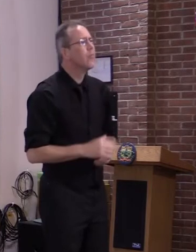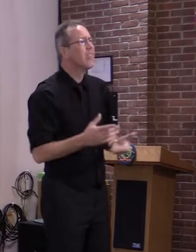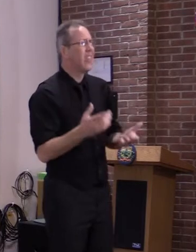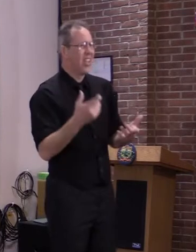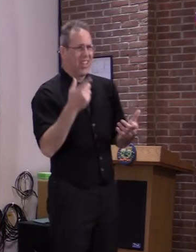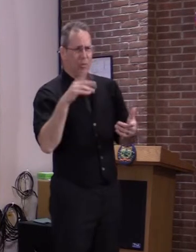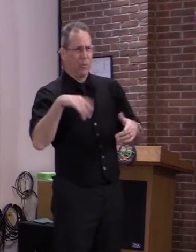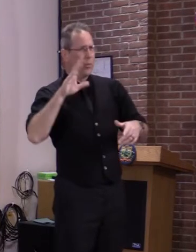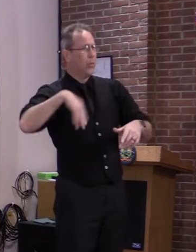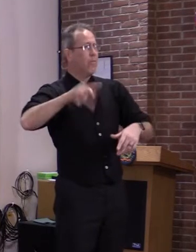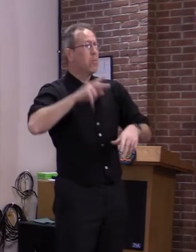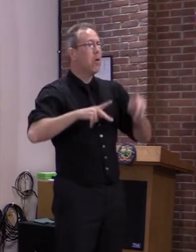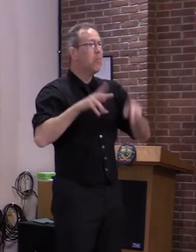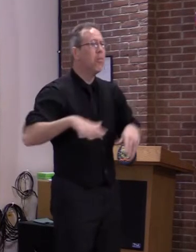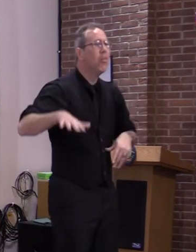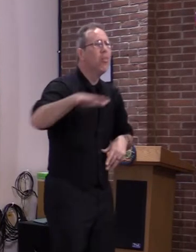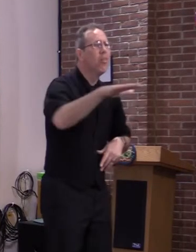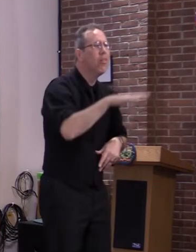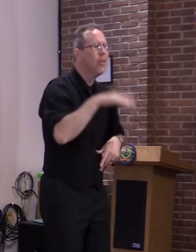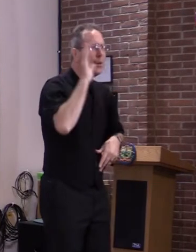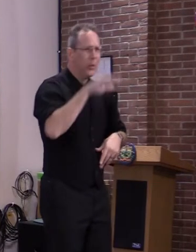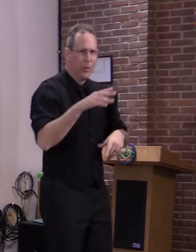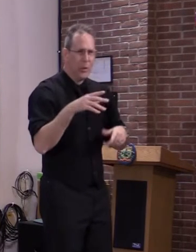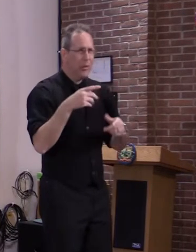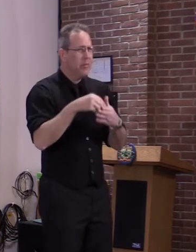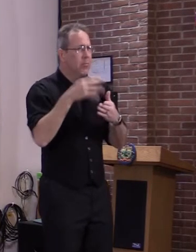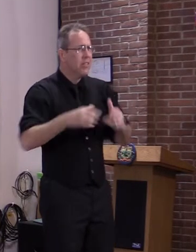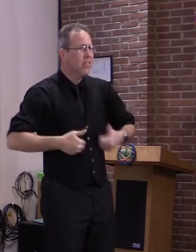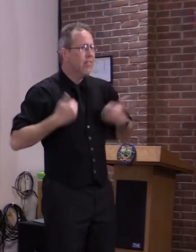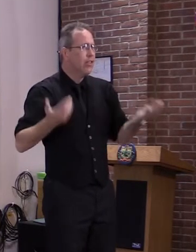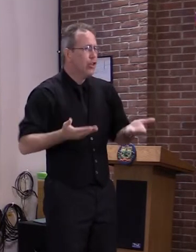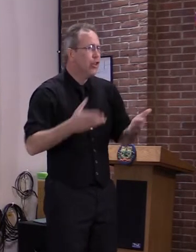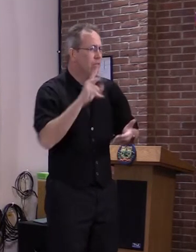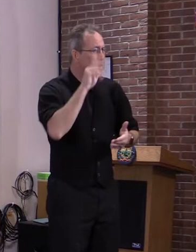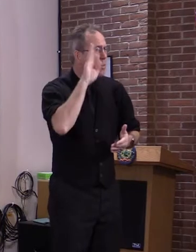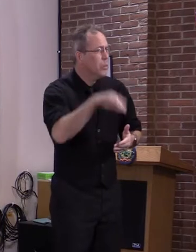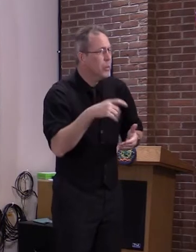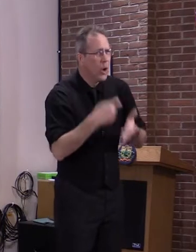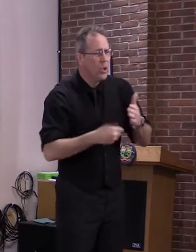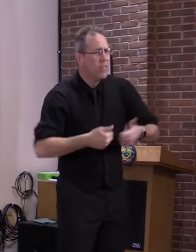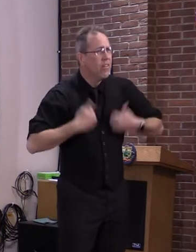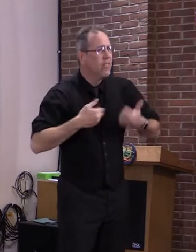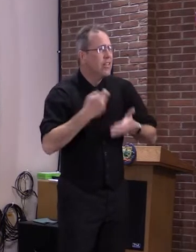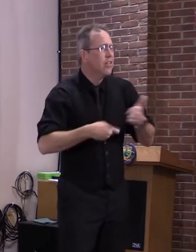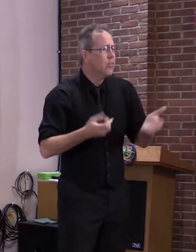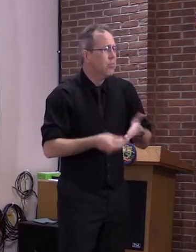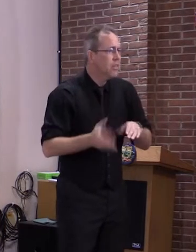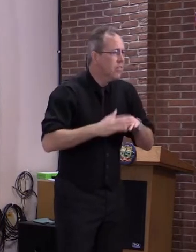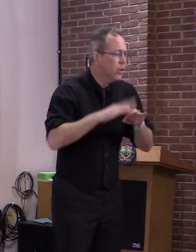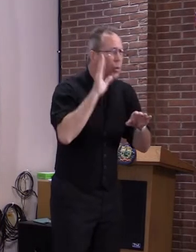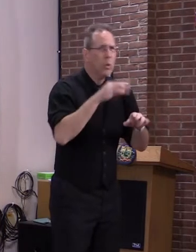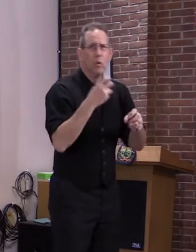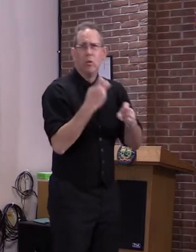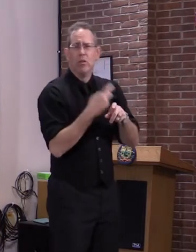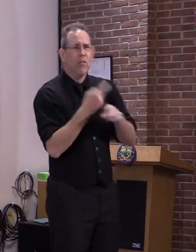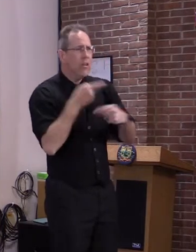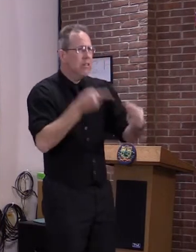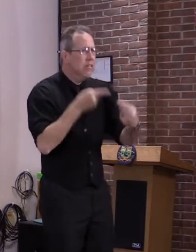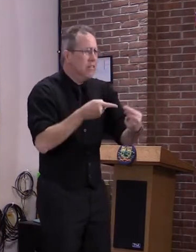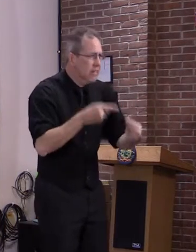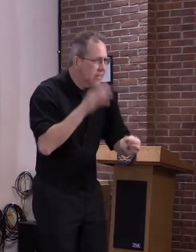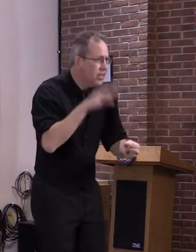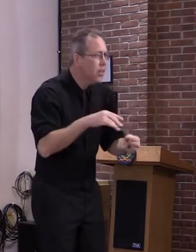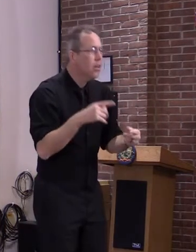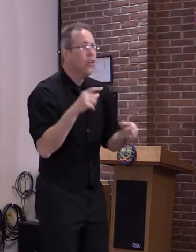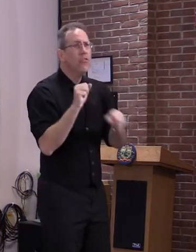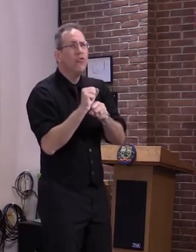costs a lot to live in our state, which has exacerbated other challenges we have, like our demographics.